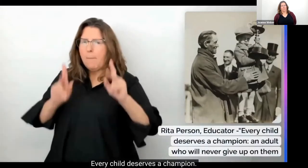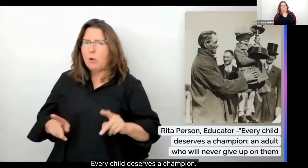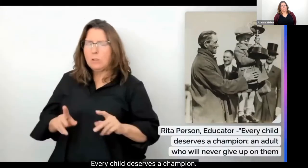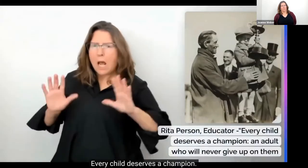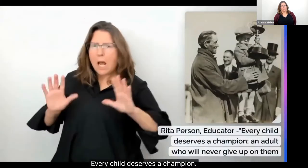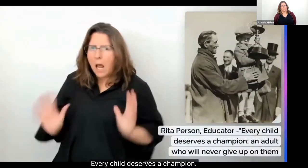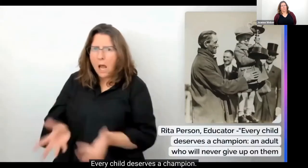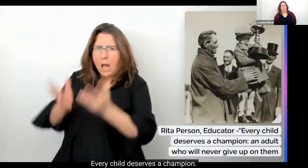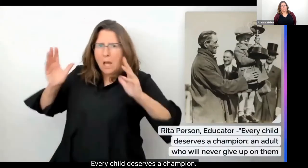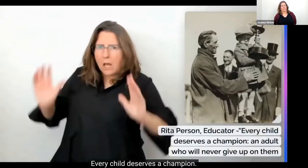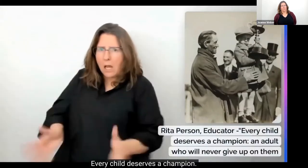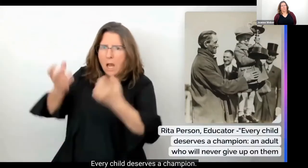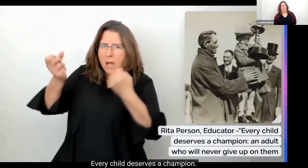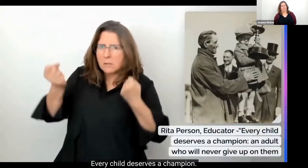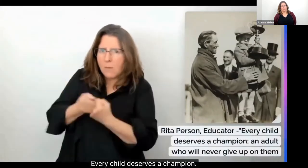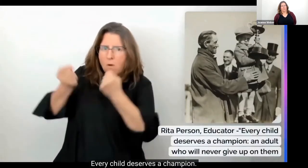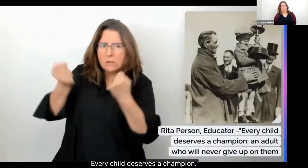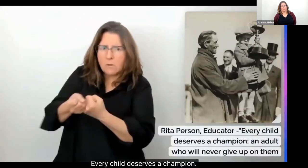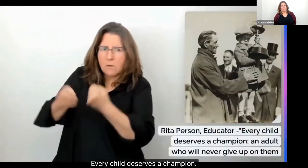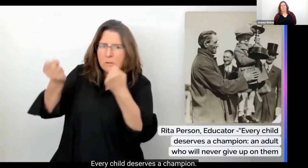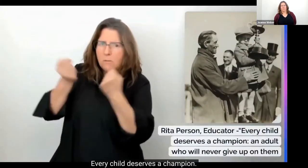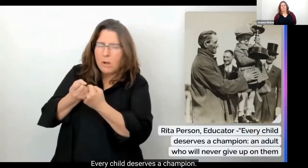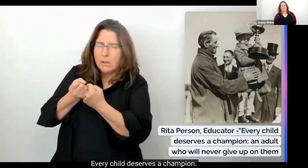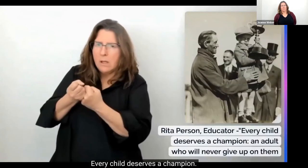Every child deserves a champion,